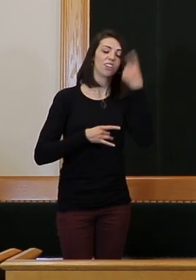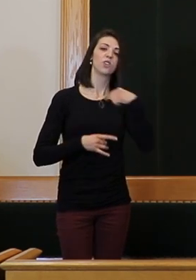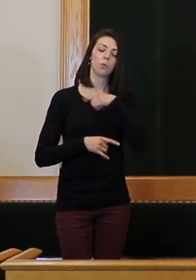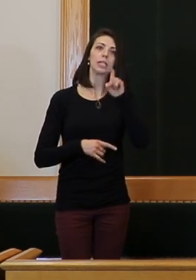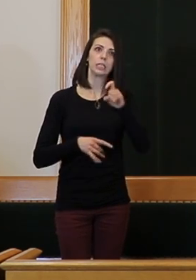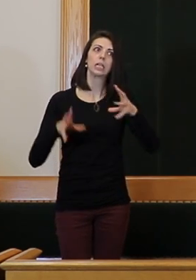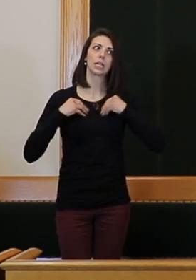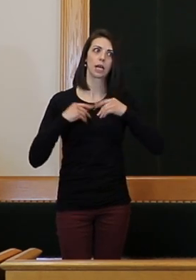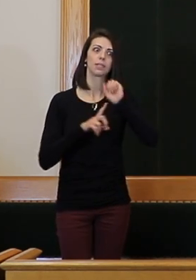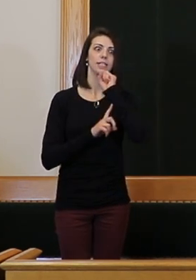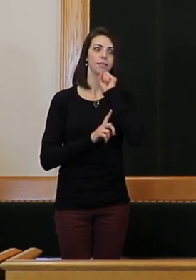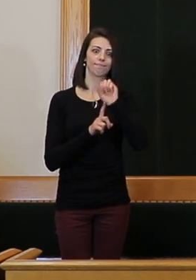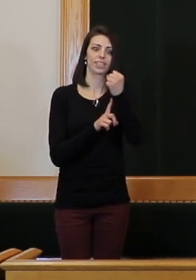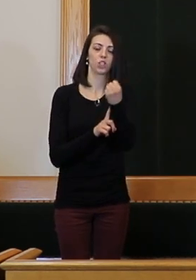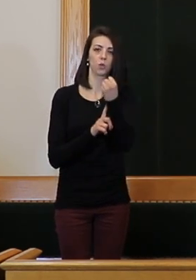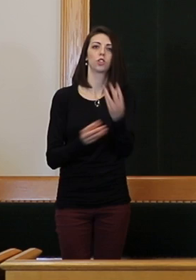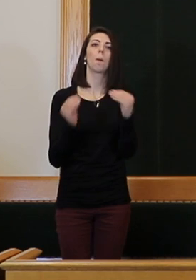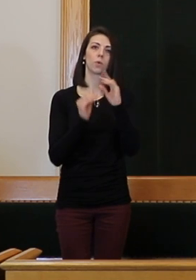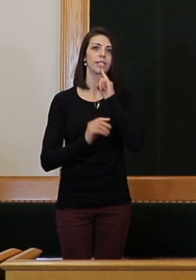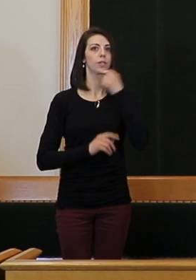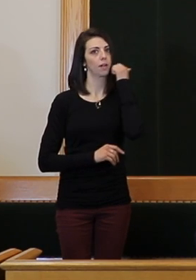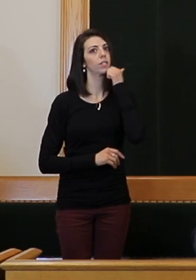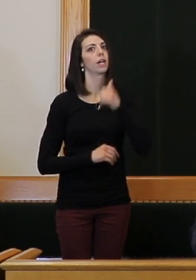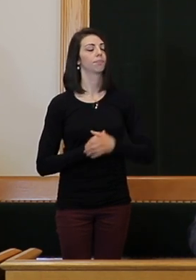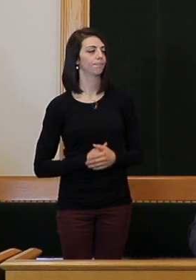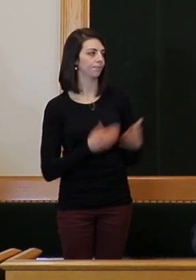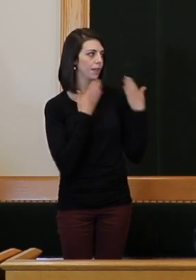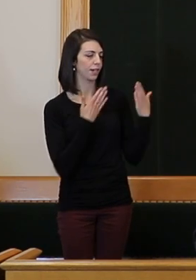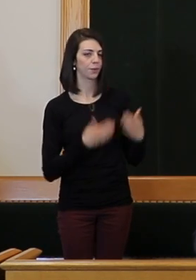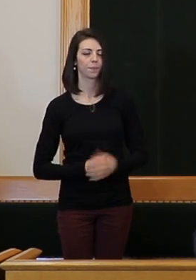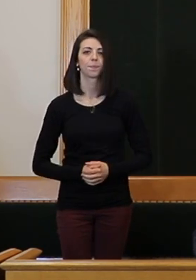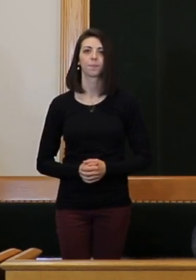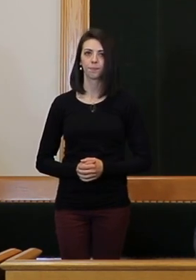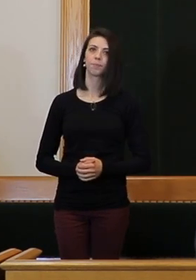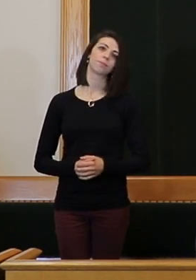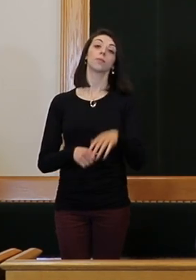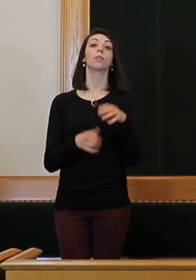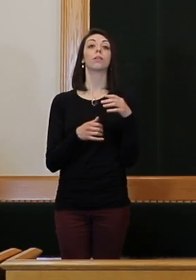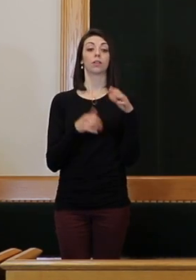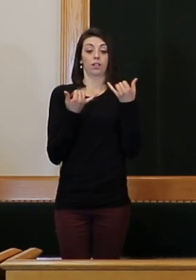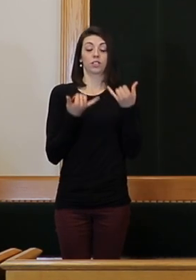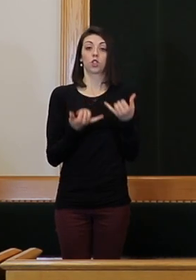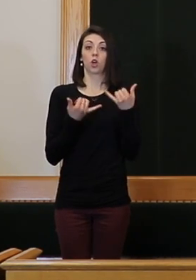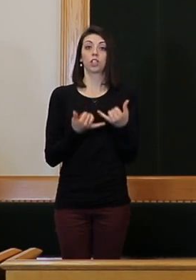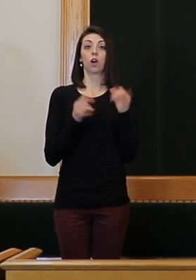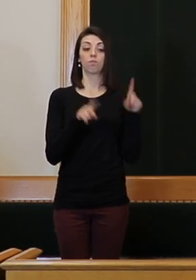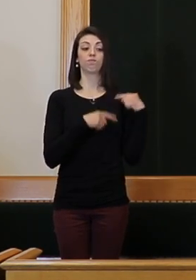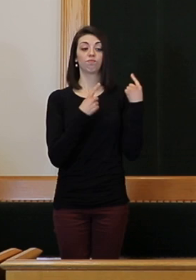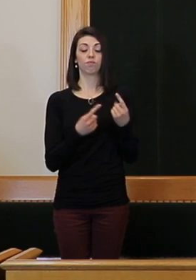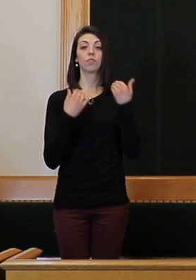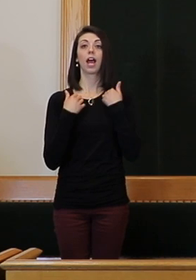much more seriously every single day. Thank you, Chairman. Thank you, Mayor. As of 2 p.m. today, the health department has reported